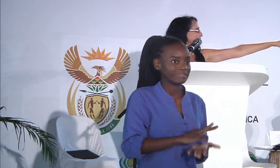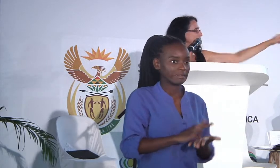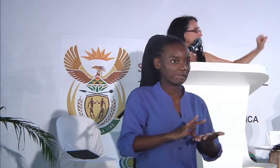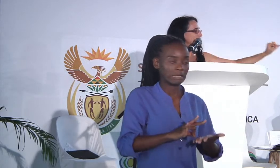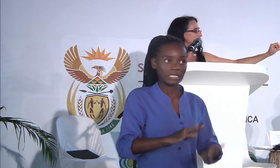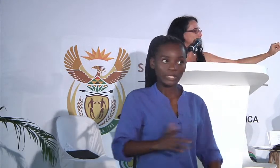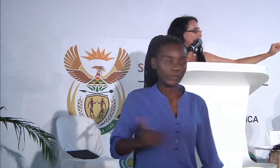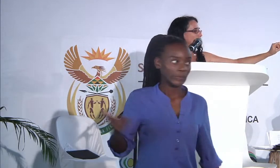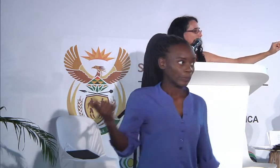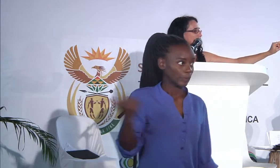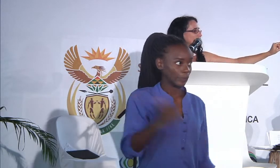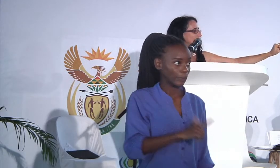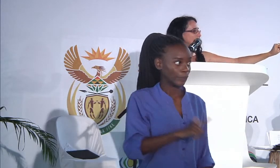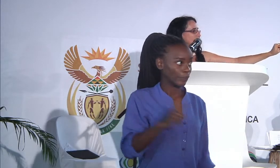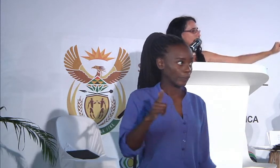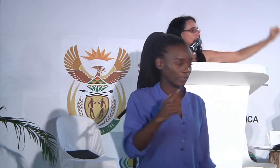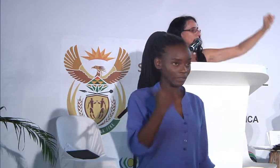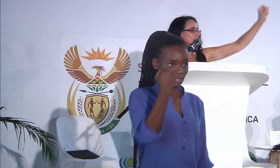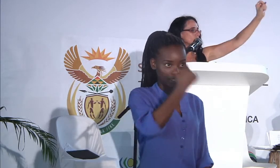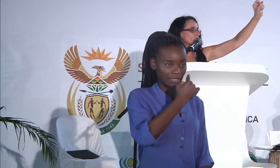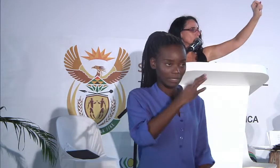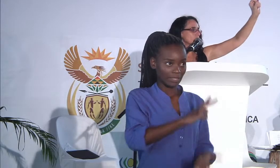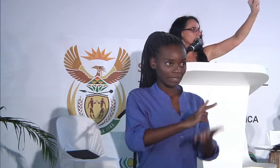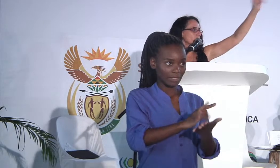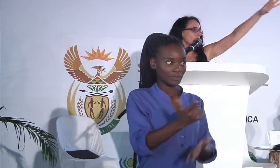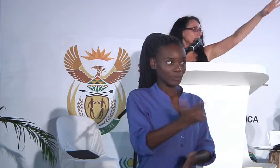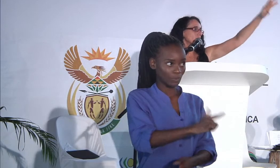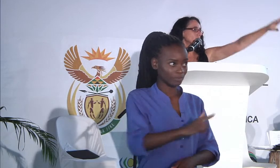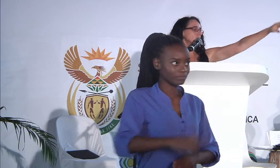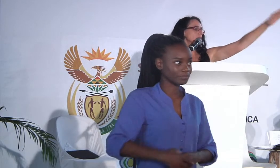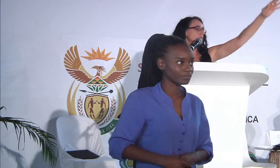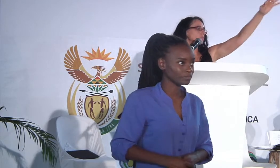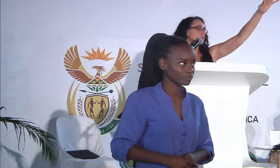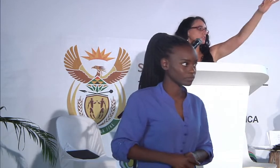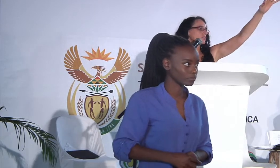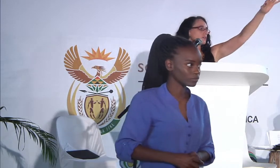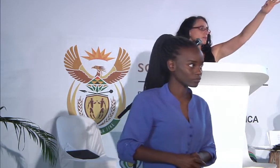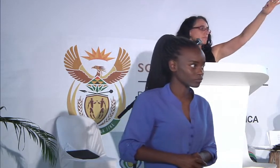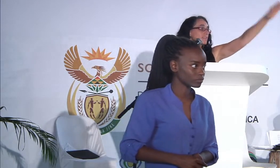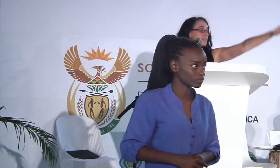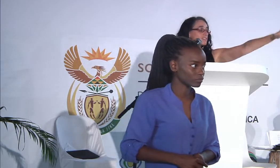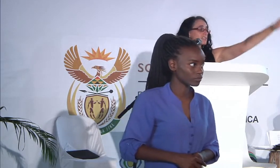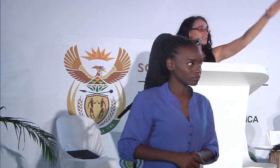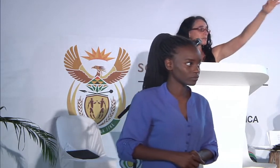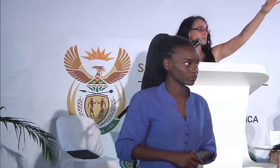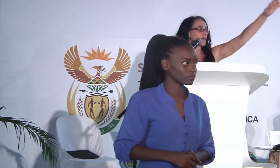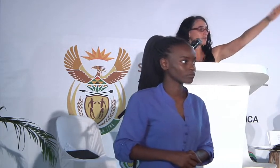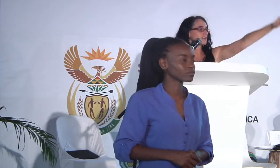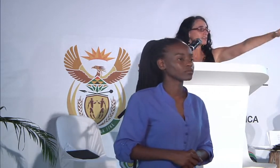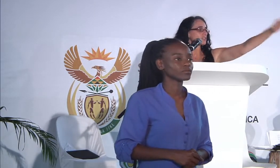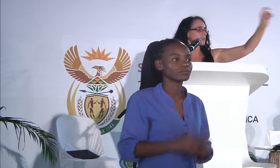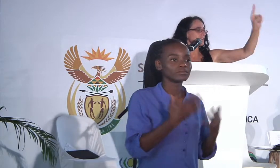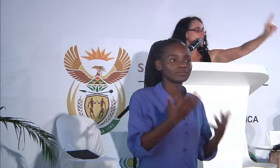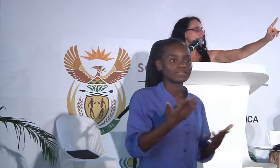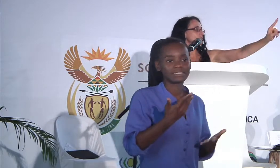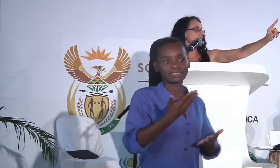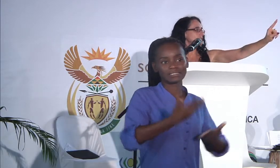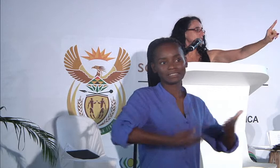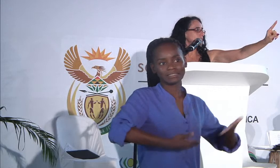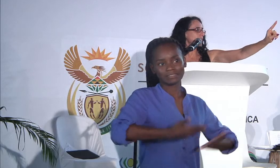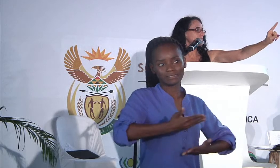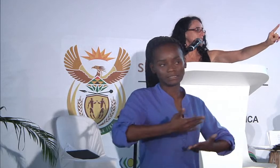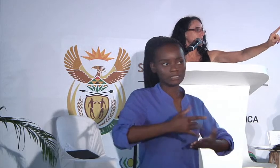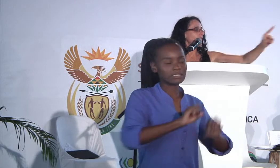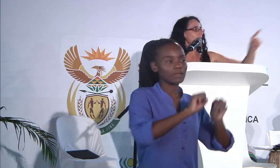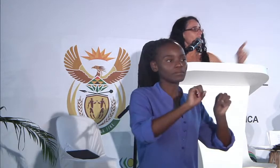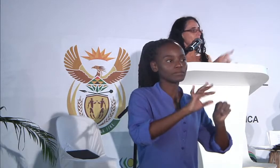those spaces are, but also the way in which people brought belief systems and religion into that